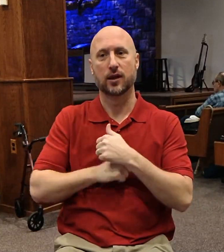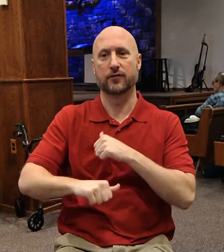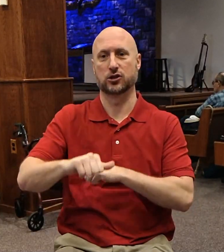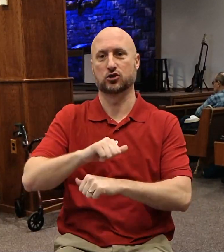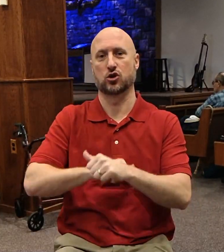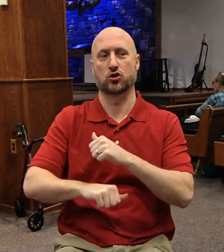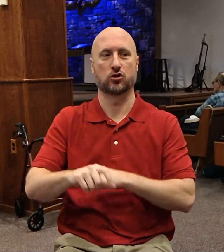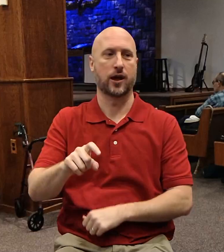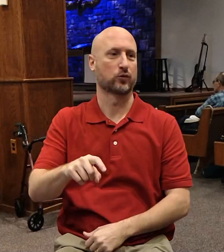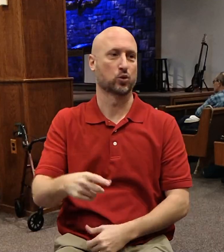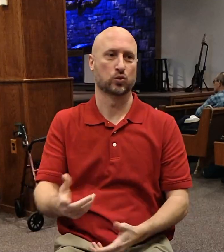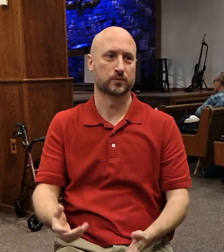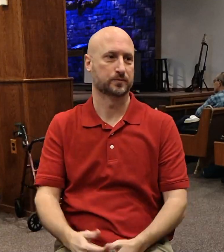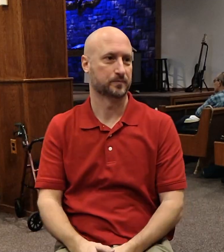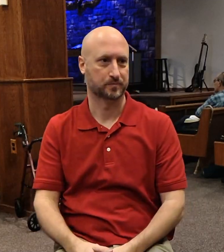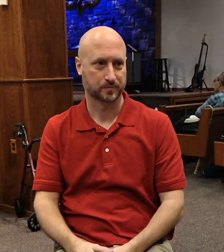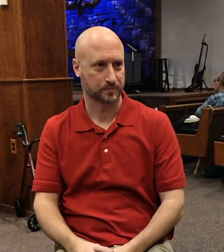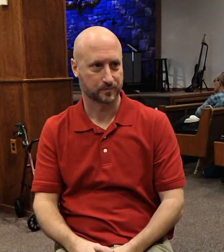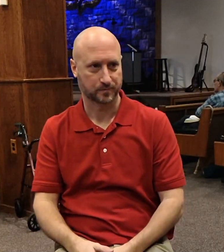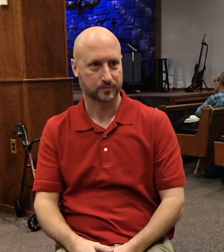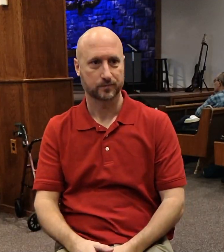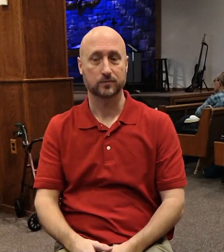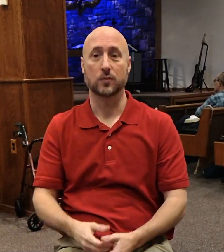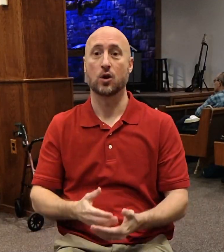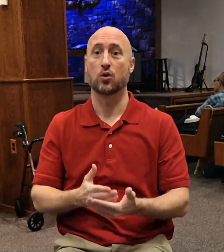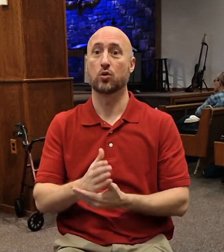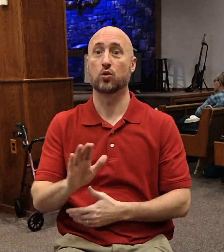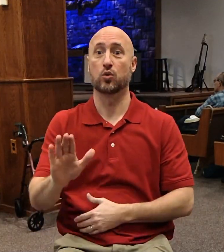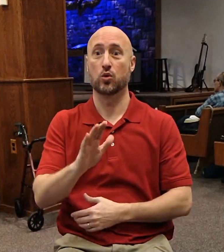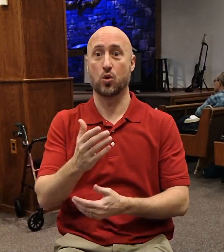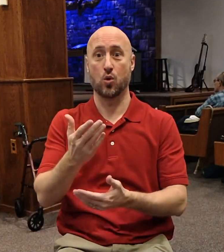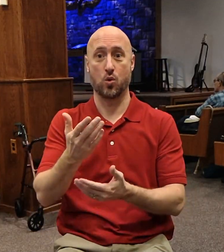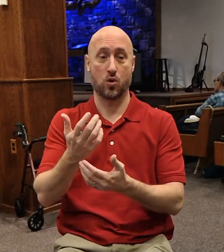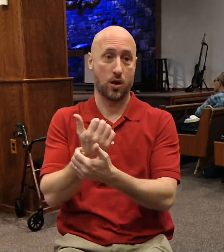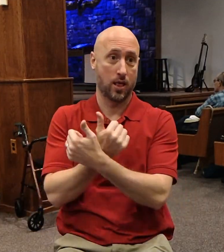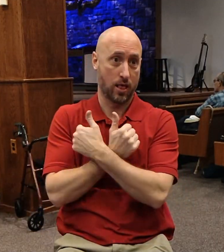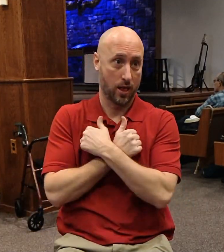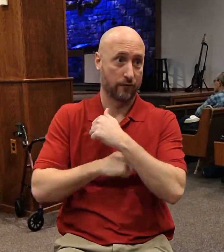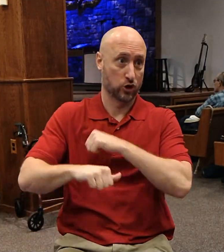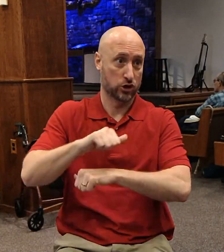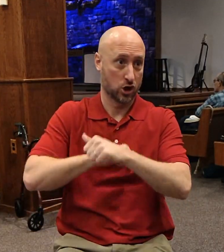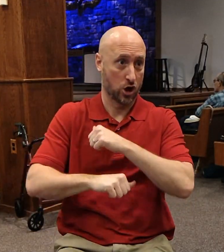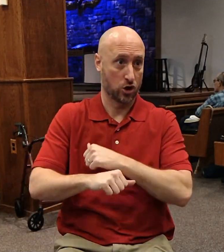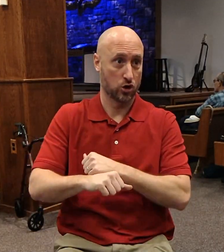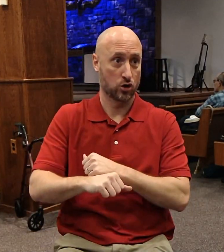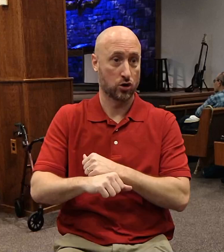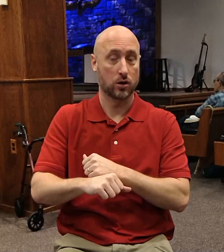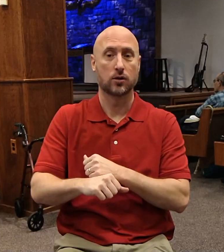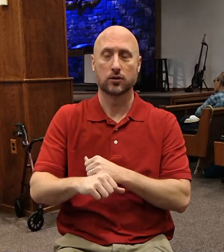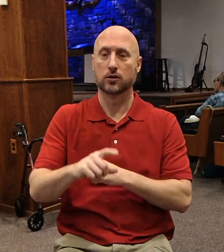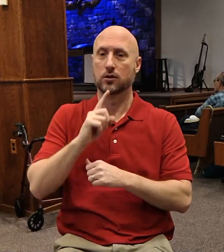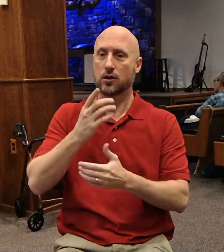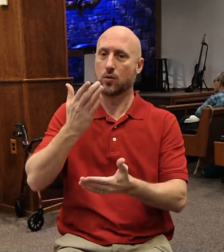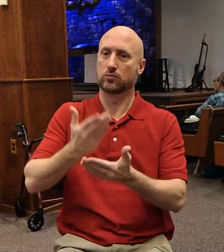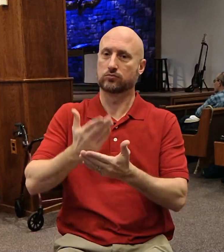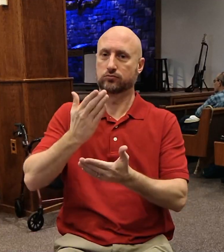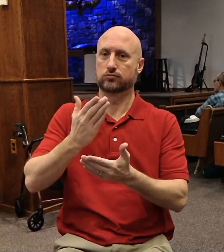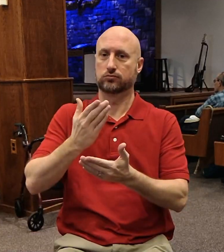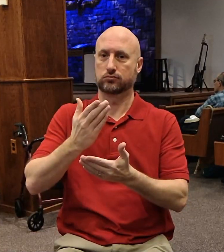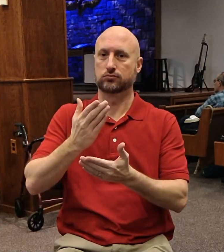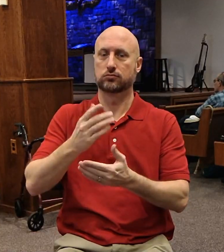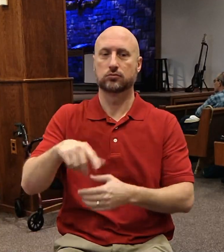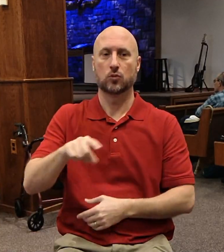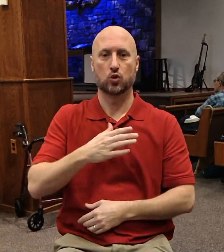other and he says by this this is the thing by this all men will know that you're my disciples.